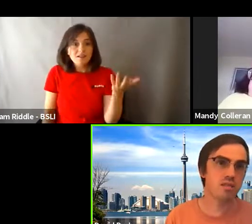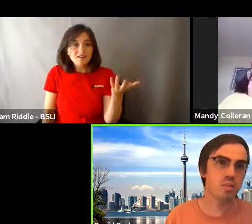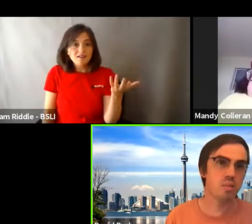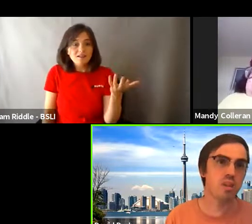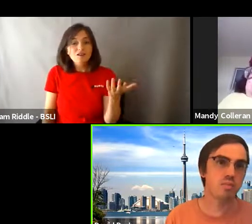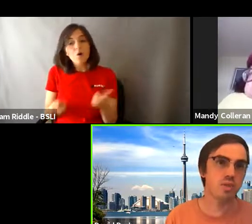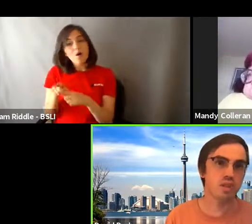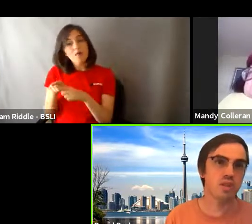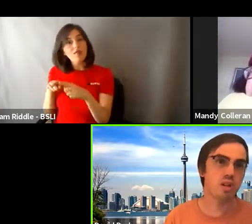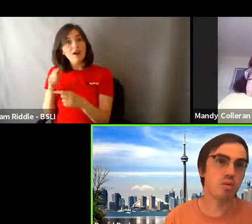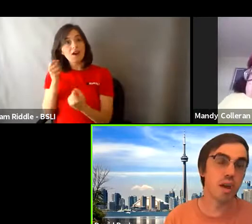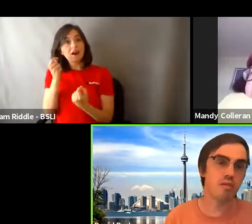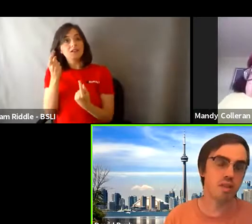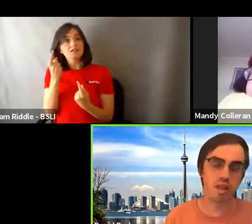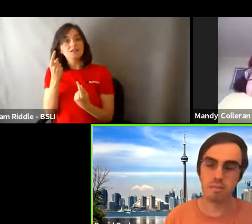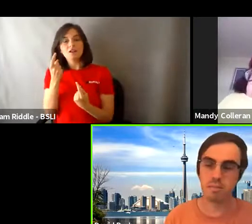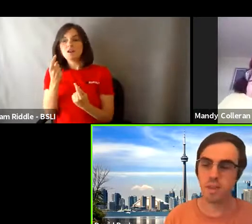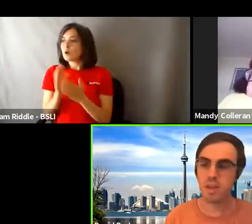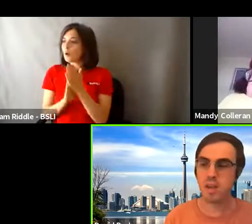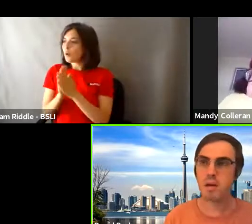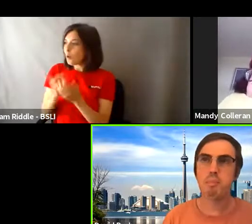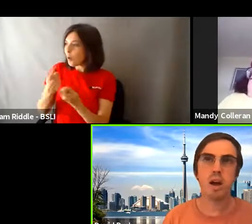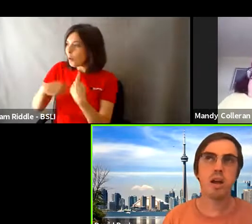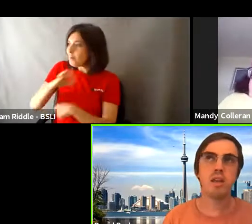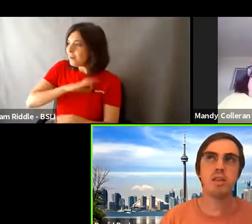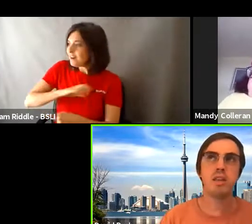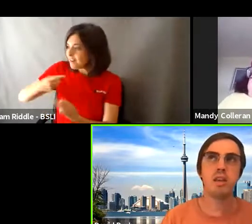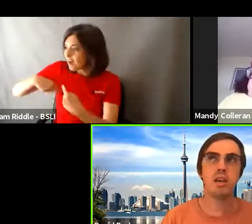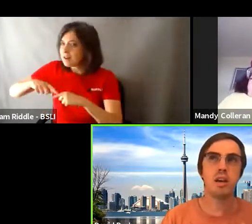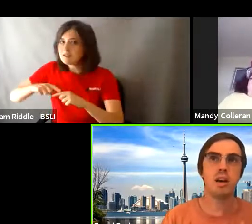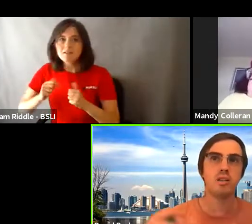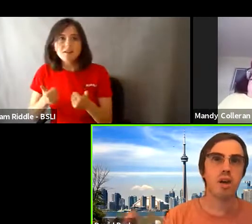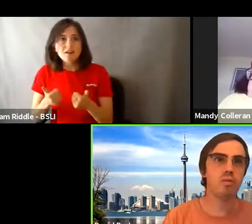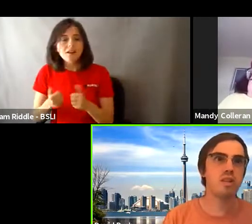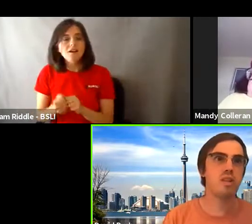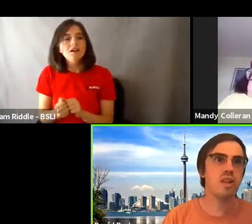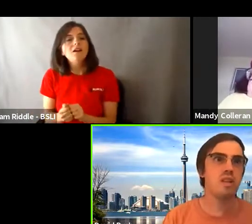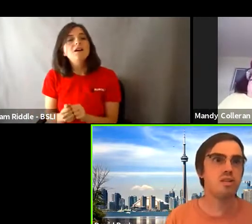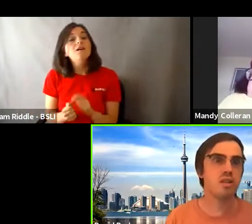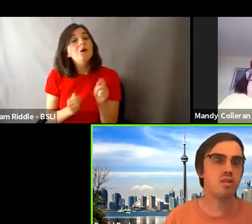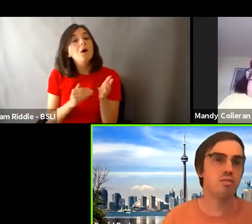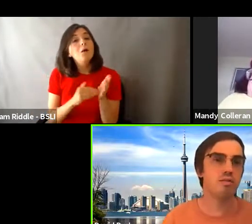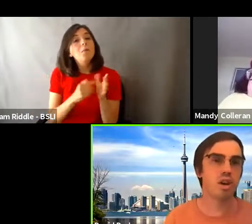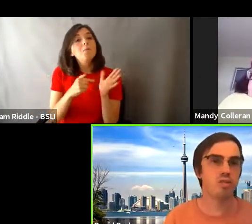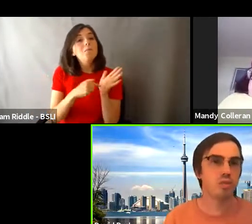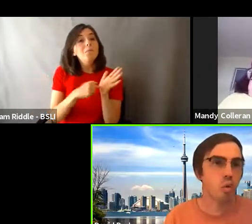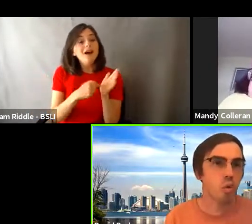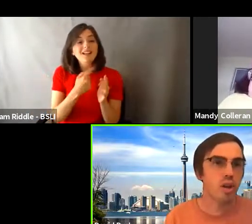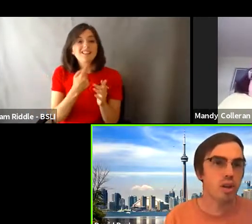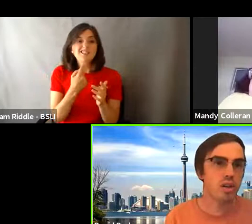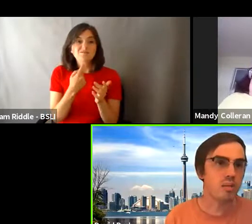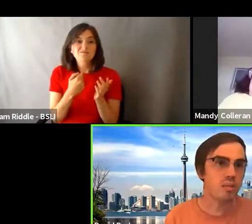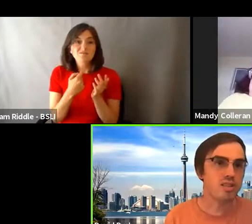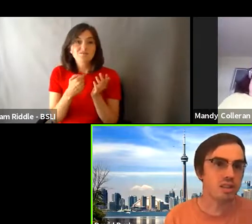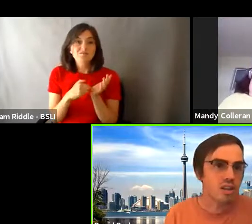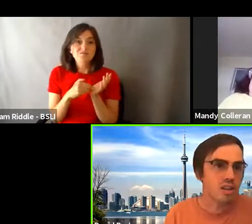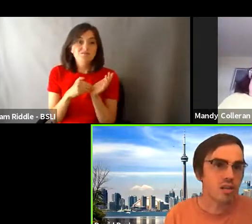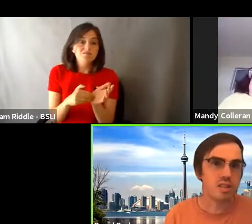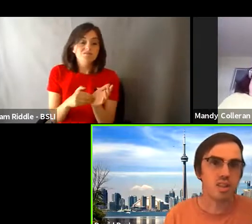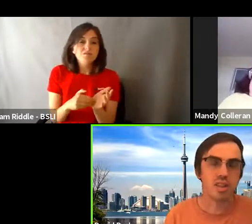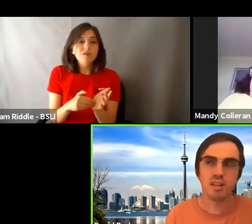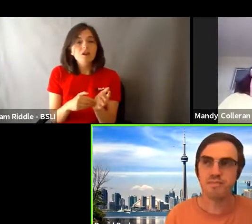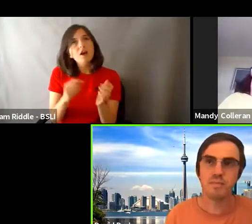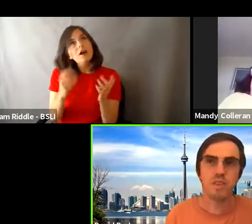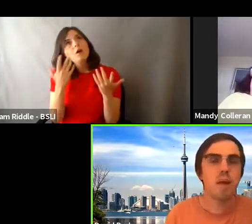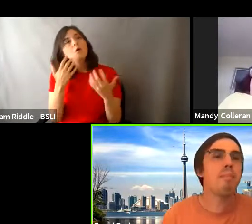I think from a class position, it would benefit them. But I think as Matt was saying, the instinct of like supporting a basic income